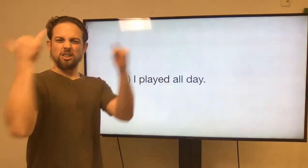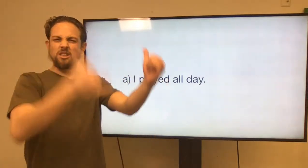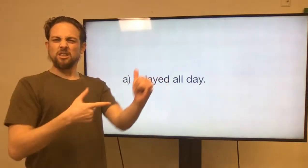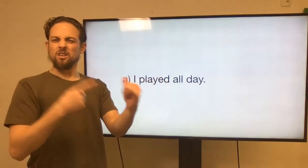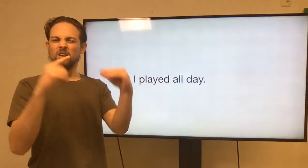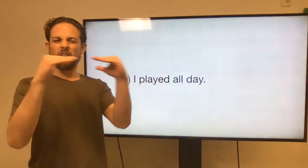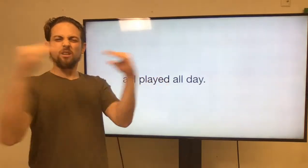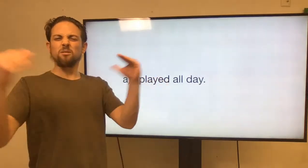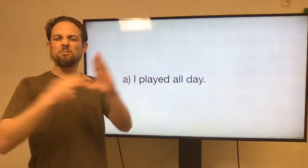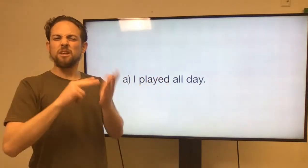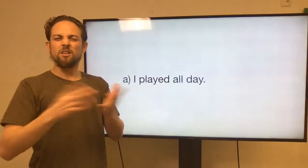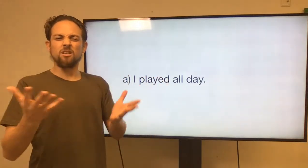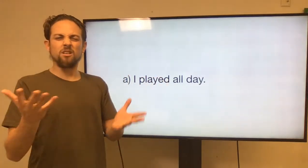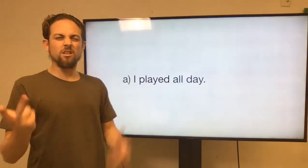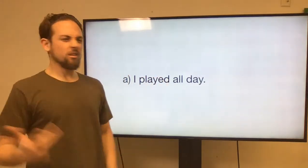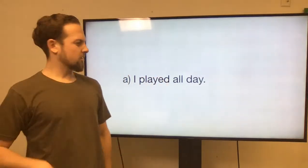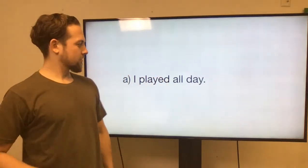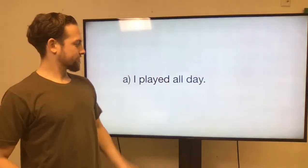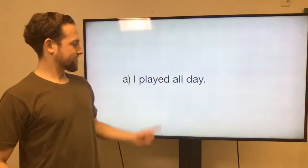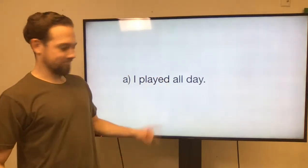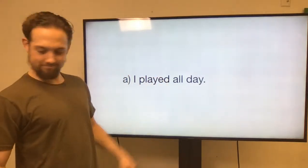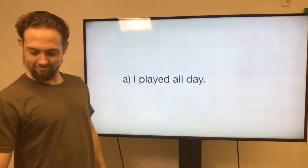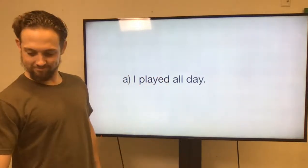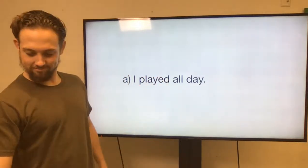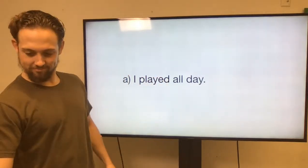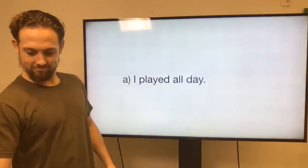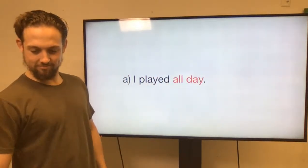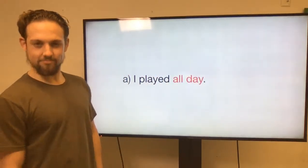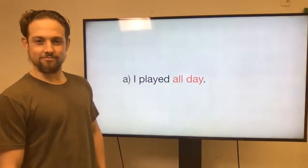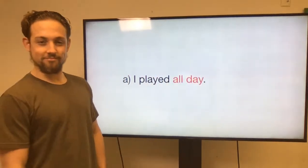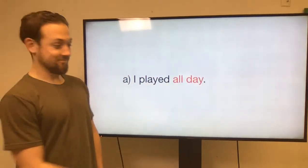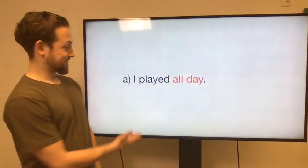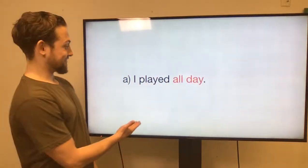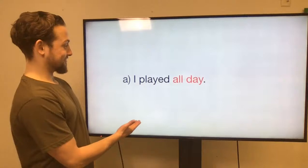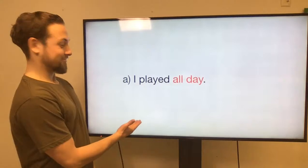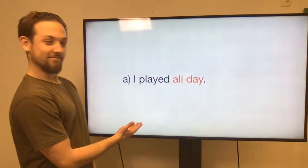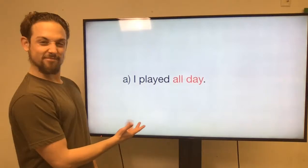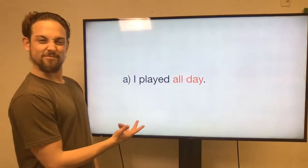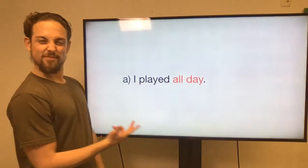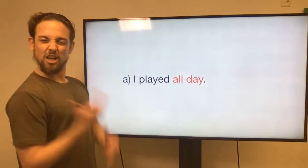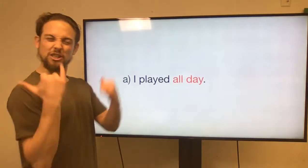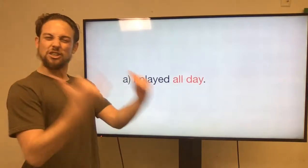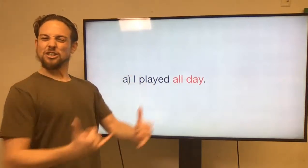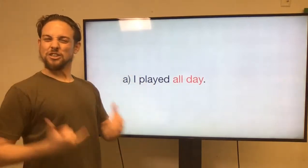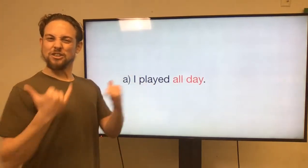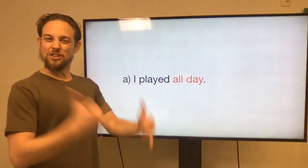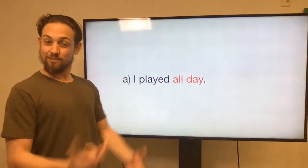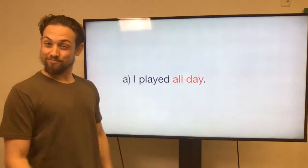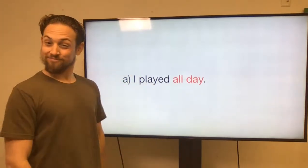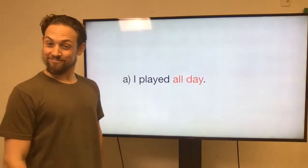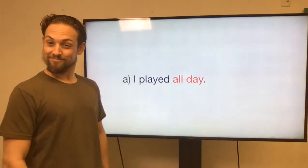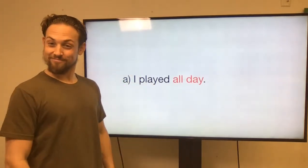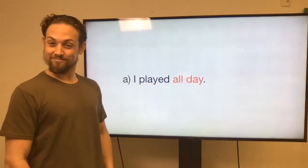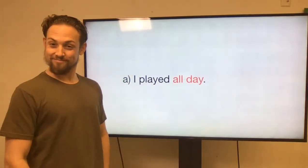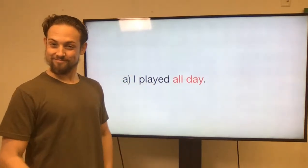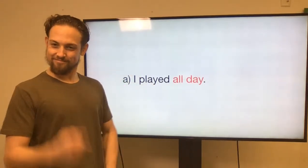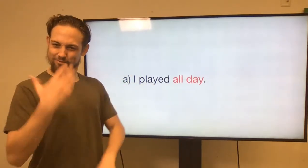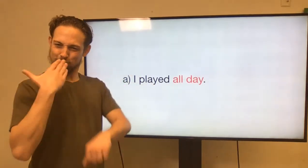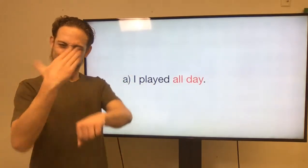How did you know that this meant I played all day? Right? You saw that